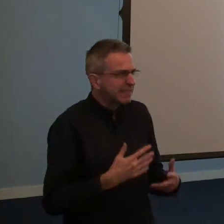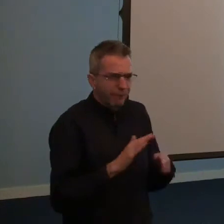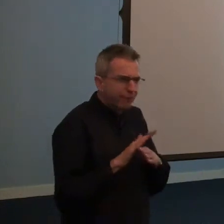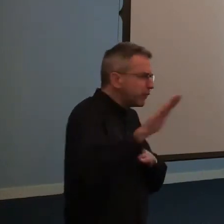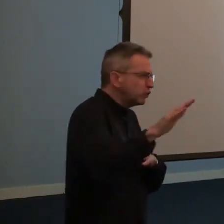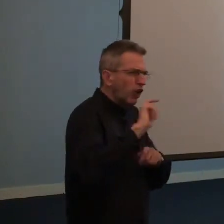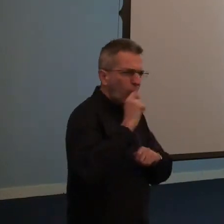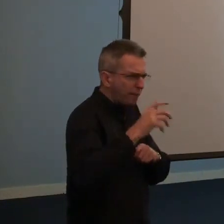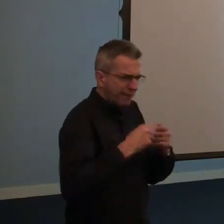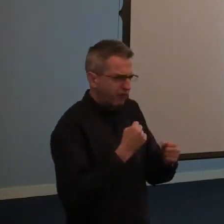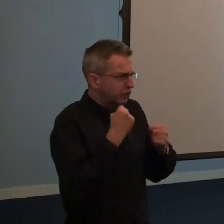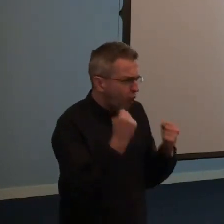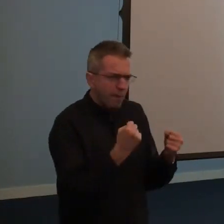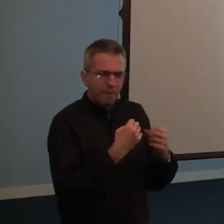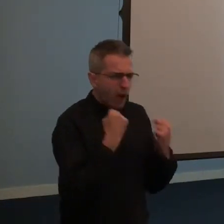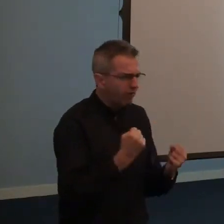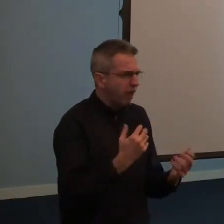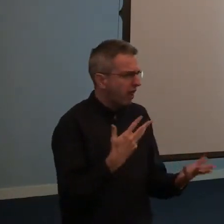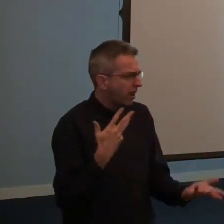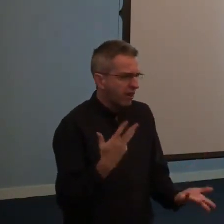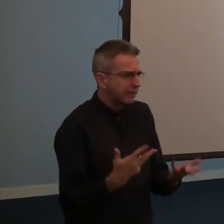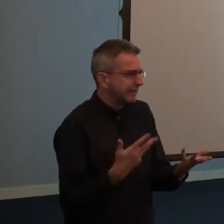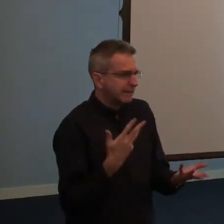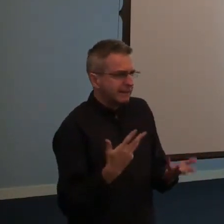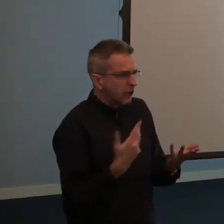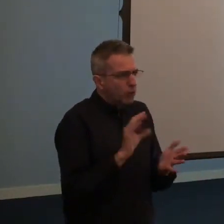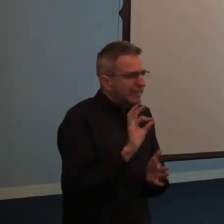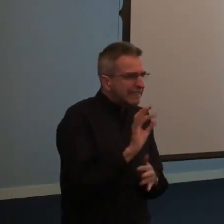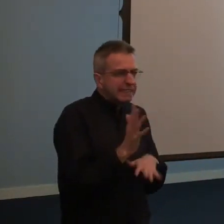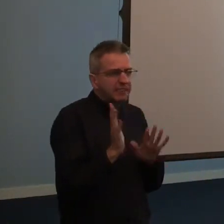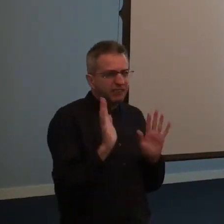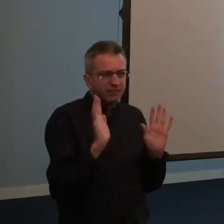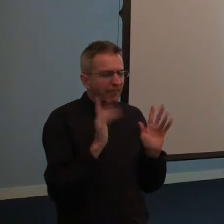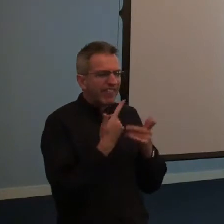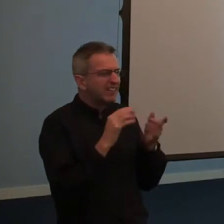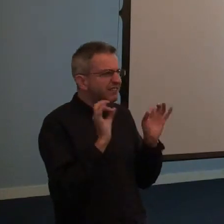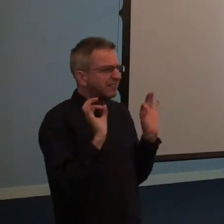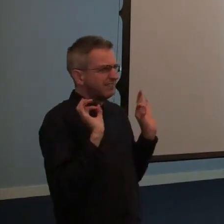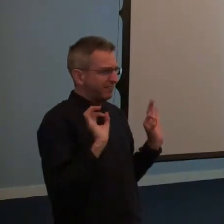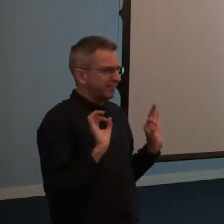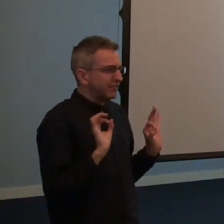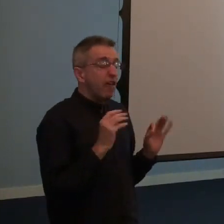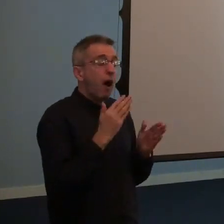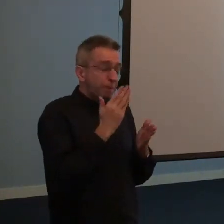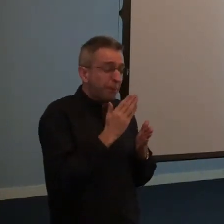children's development, children's bodies in the future will be even better and stronger and more powerful. We won't have diseases, everything will be